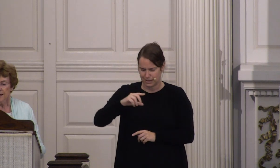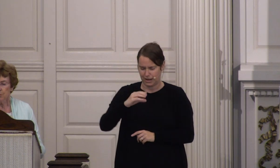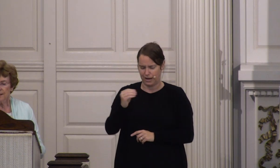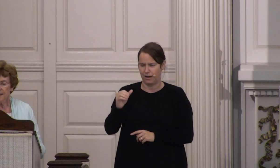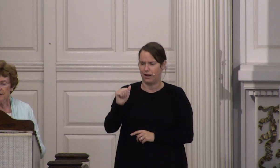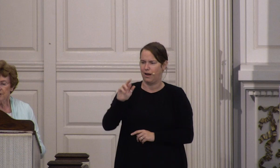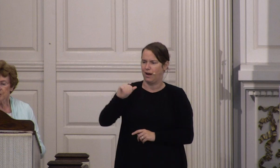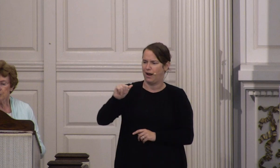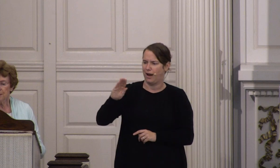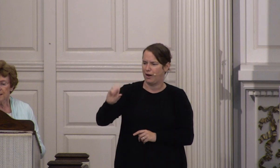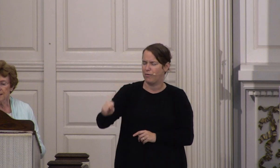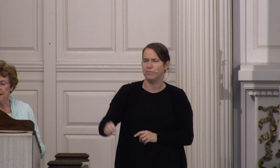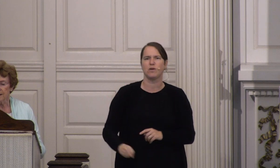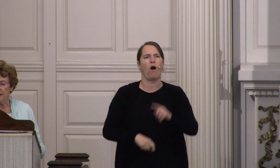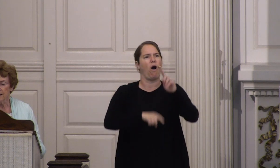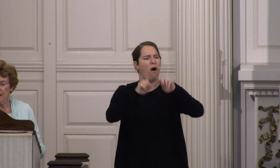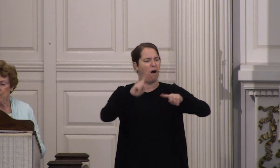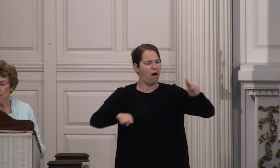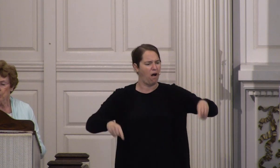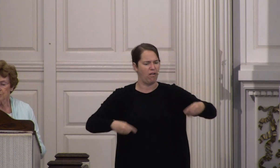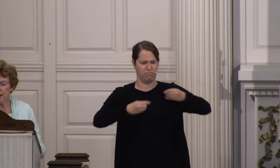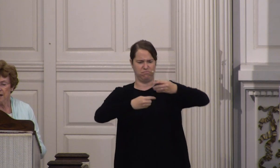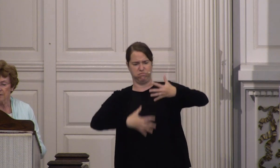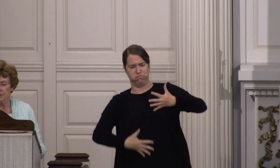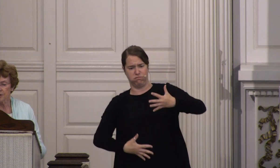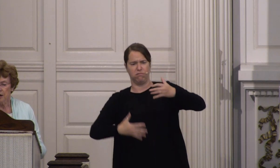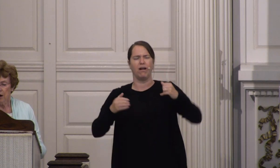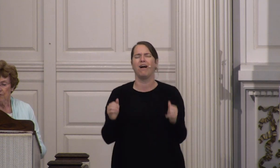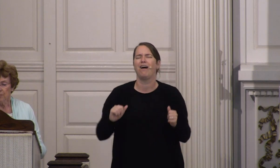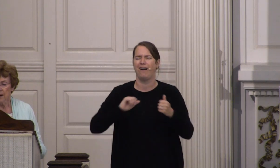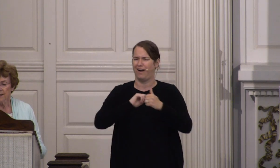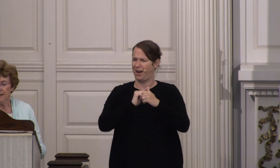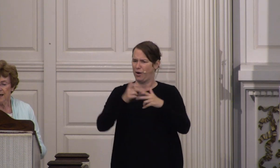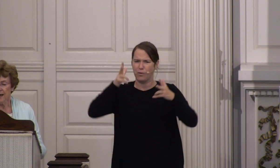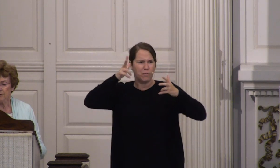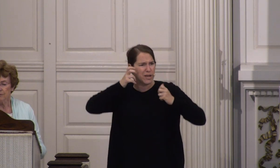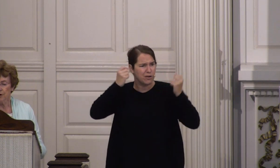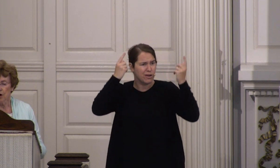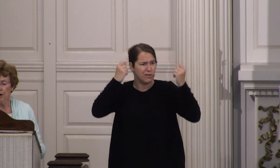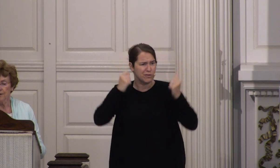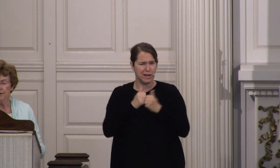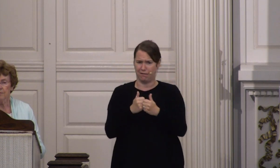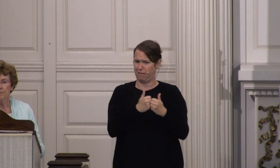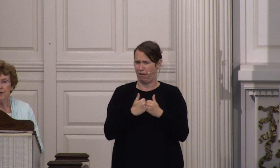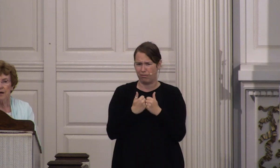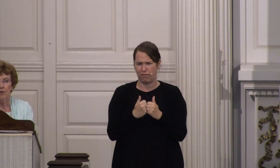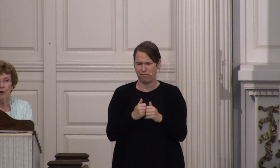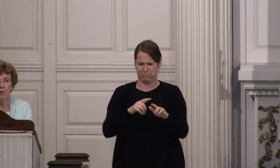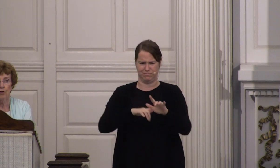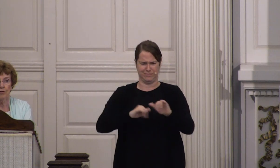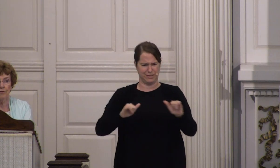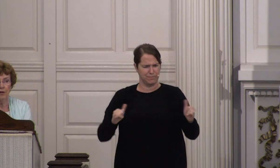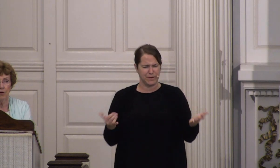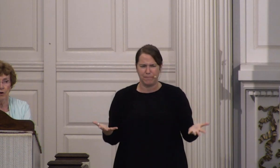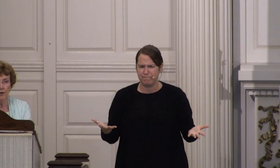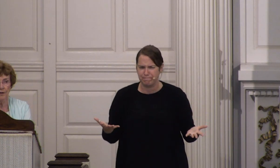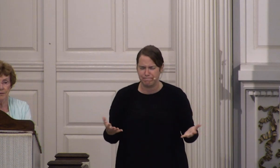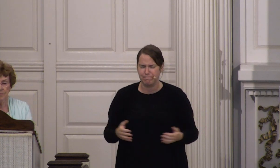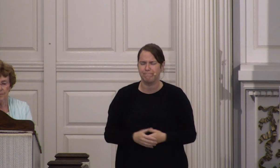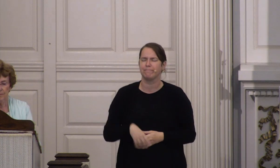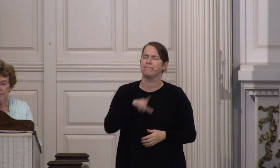Yet we hear them speaking in our own tongues of the mighty act of God, the word of the Lord."